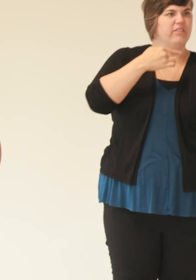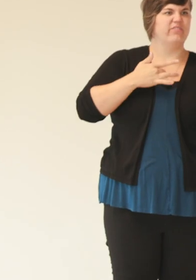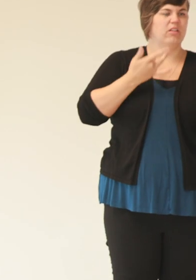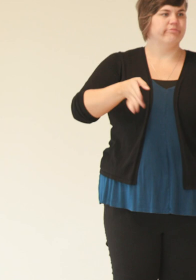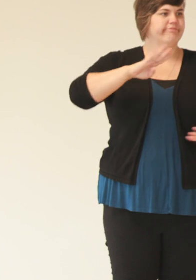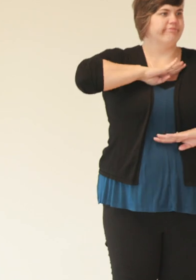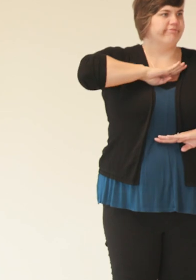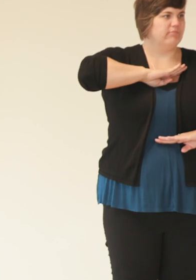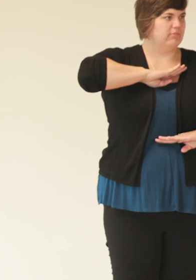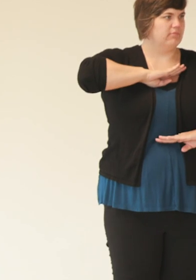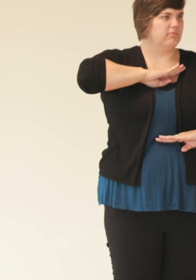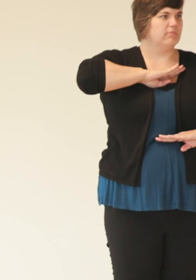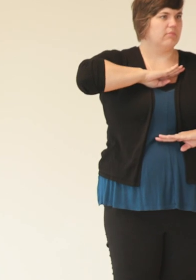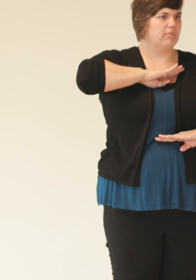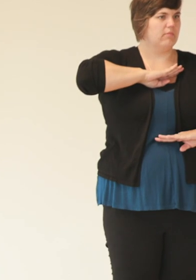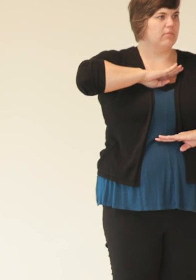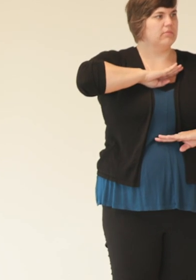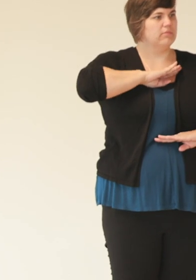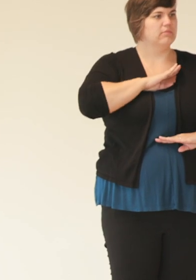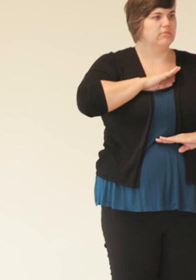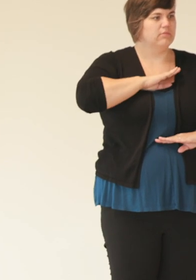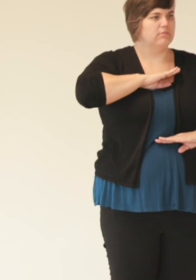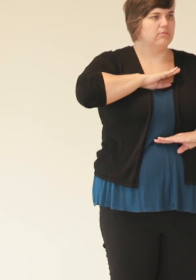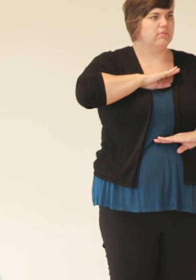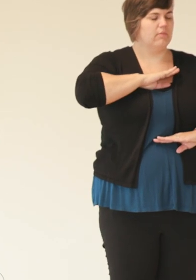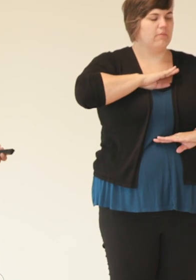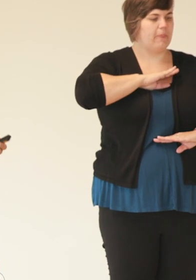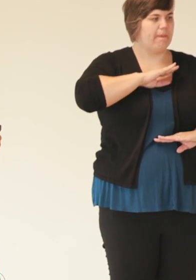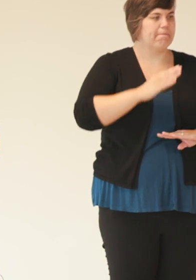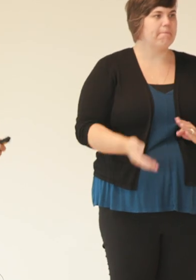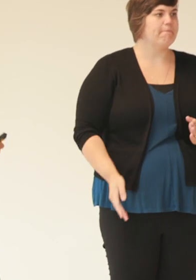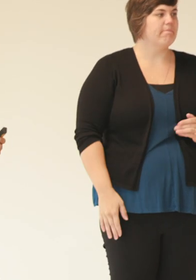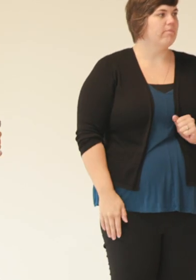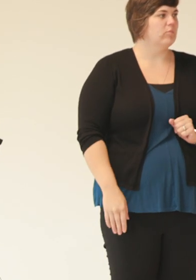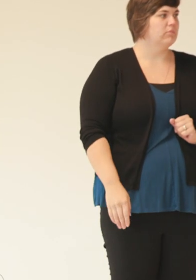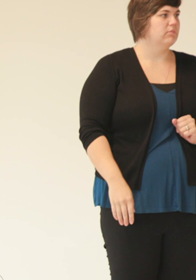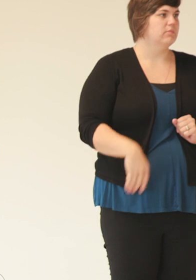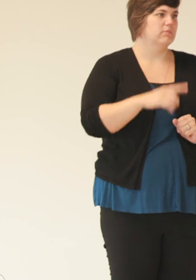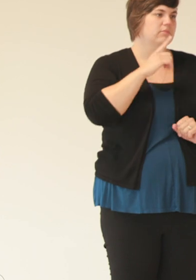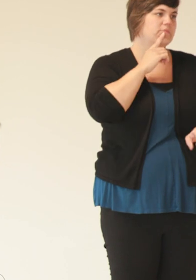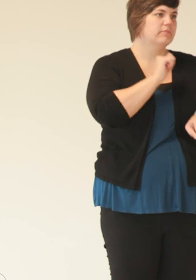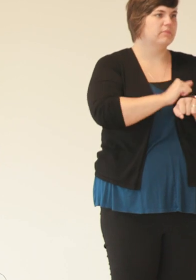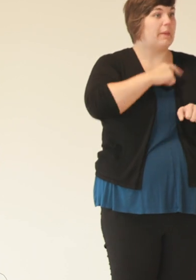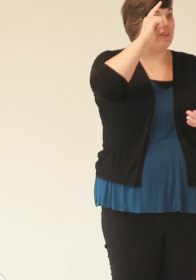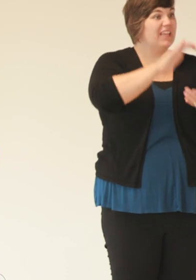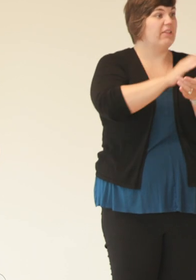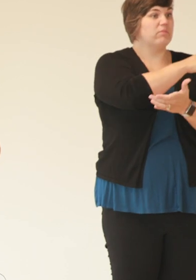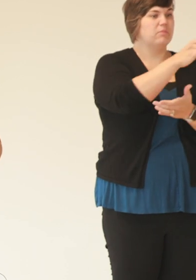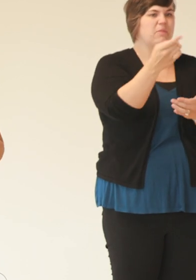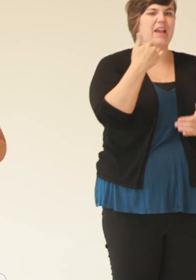And I believe, like I really, really do believe, that each one of us have something inside, all of